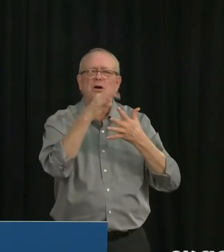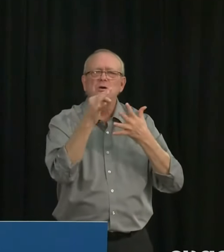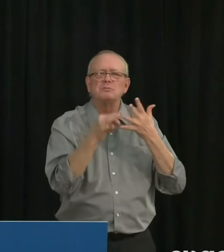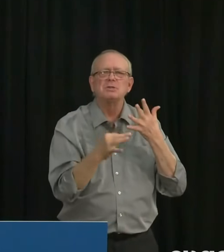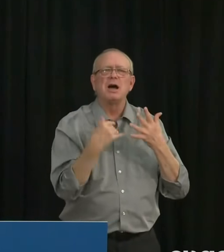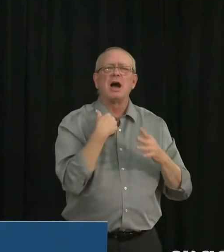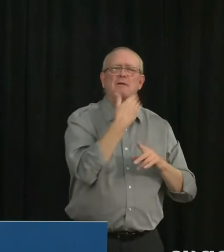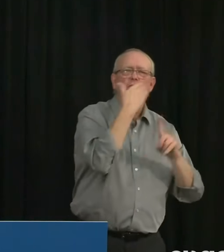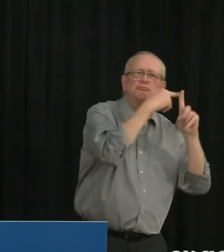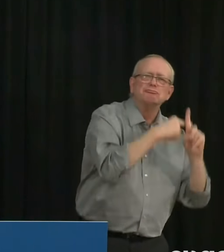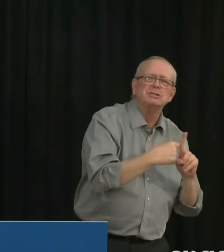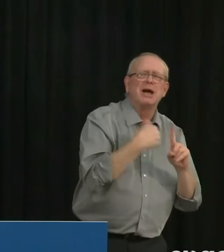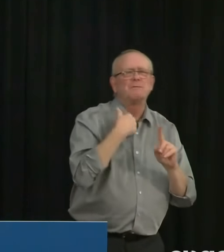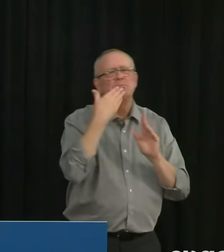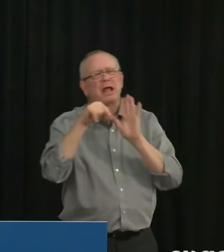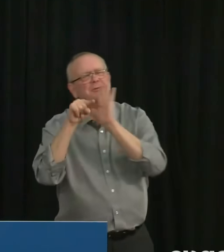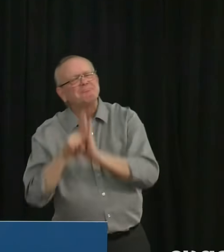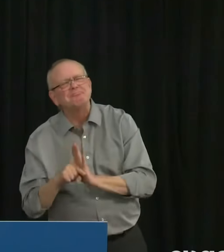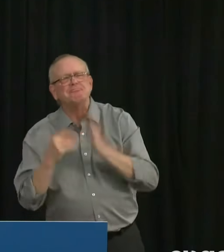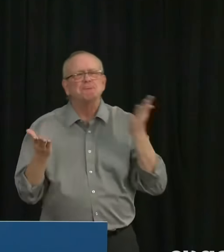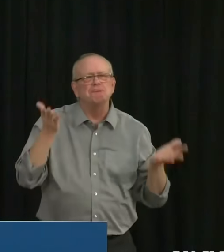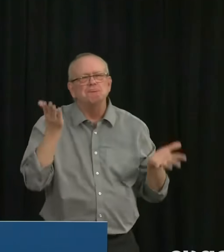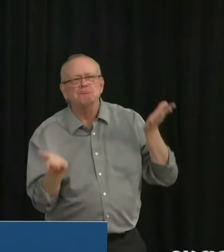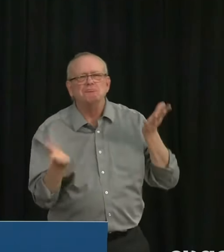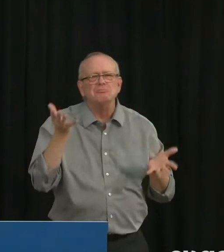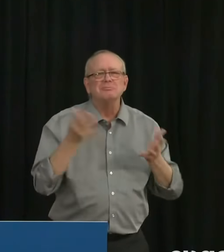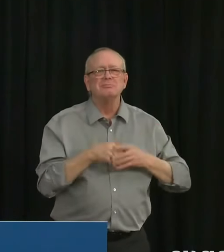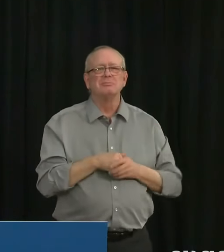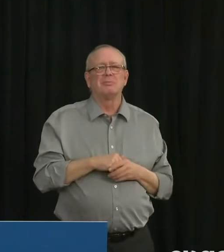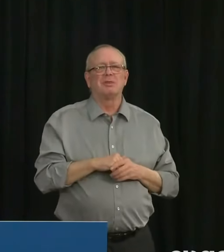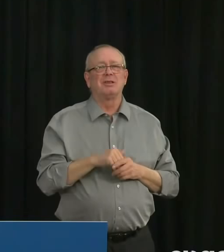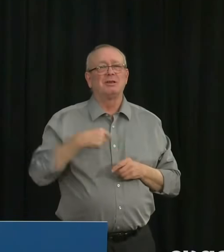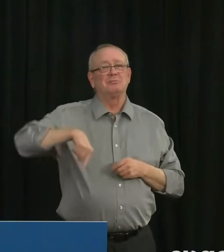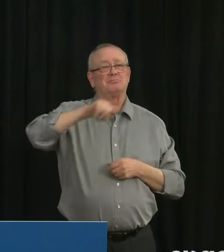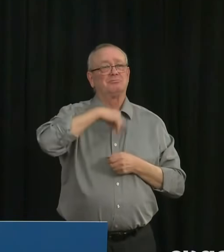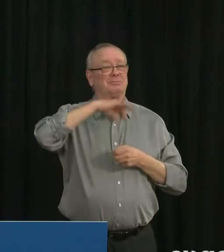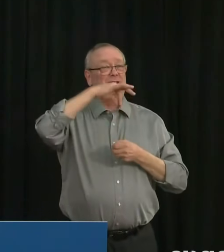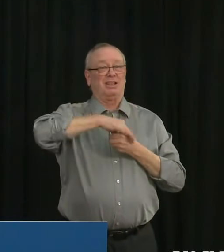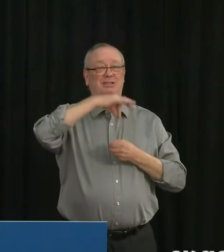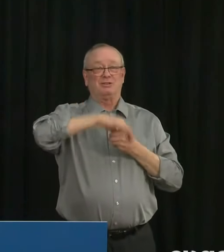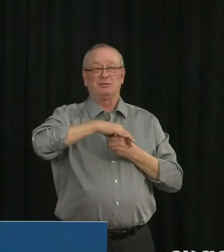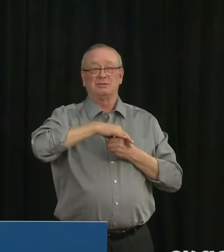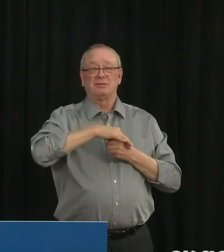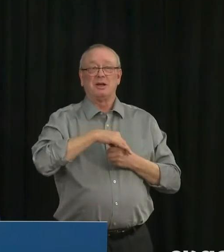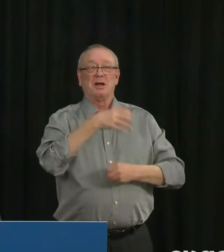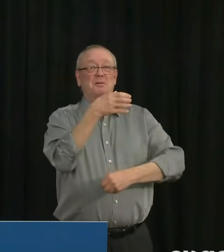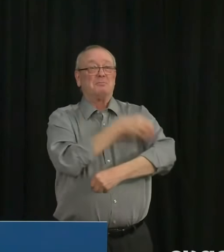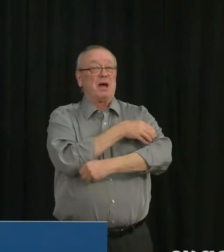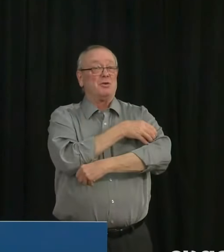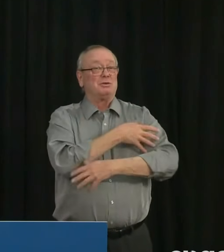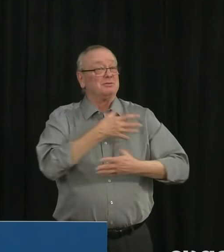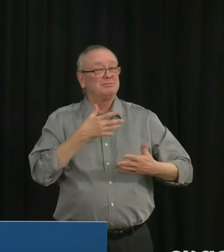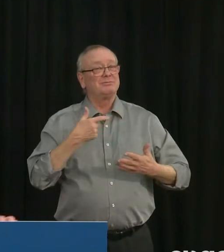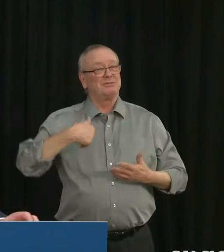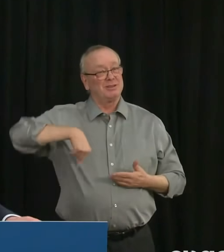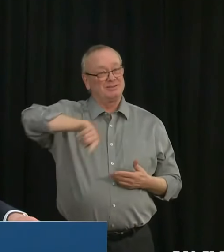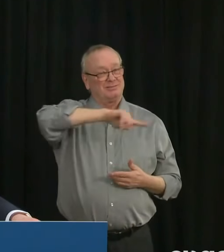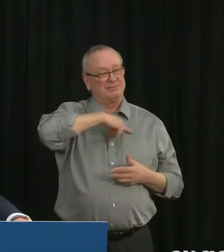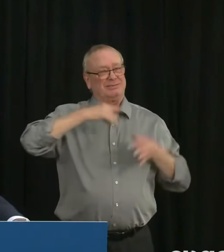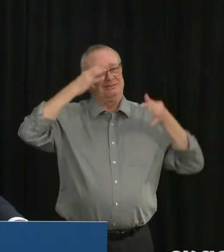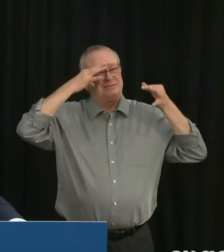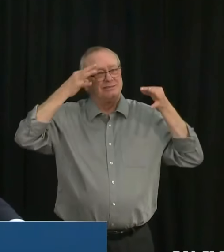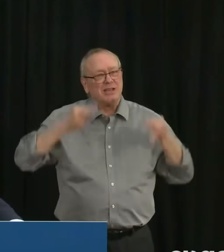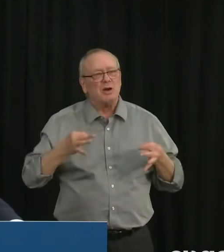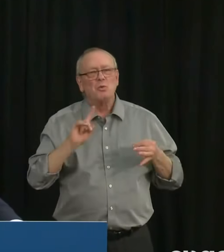as elected officials, we do what we were elected to do. We make decisions that are in the best interests of Albertans. I want